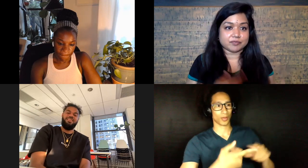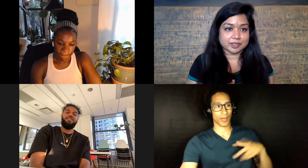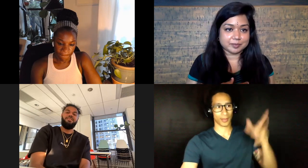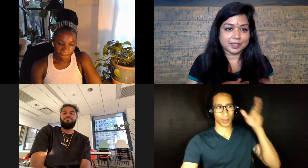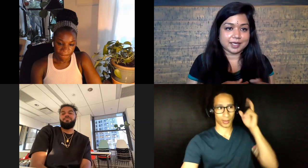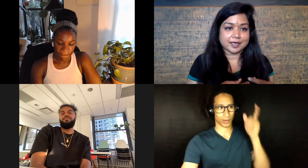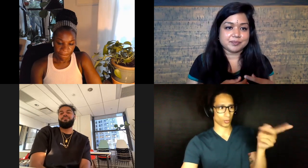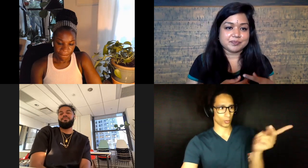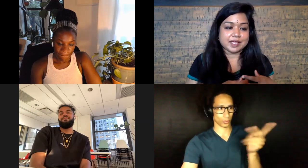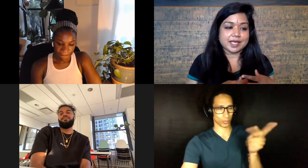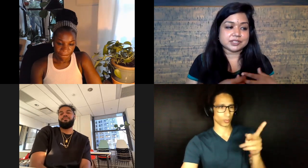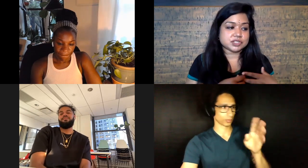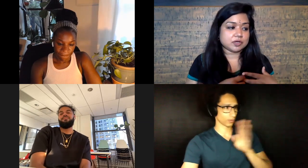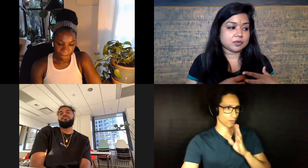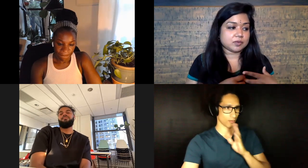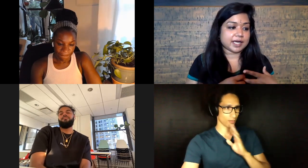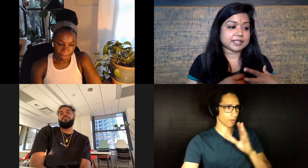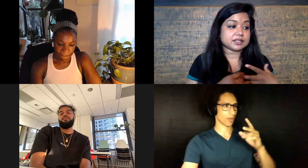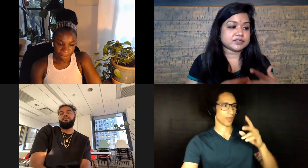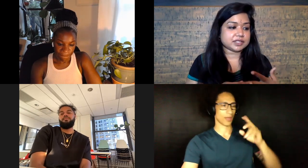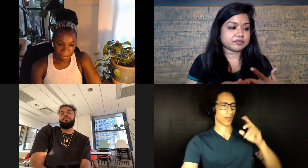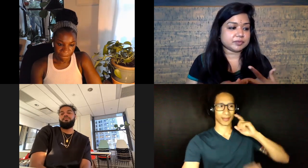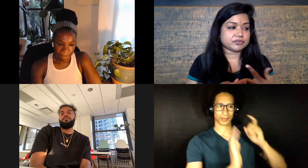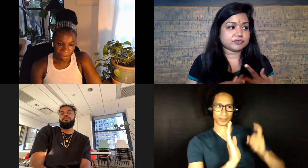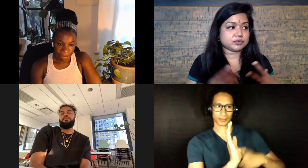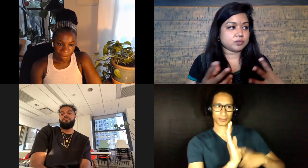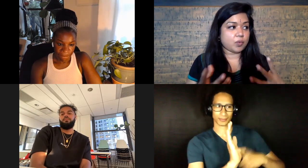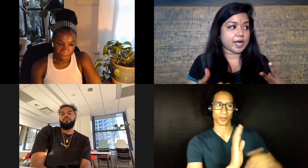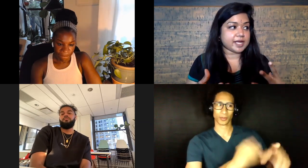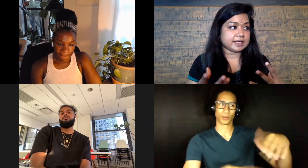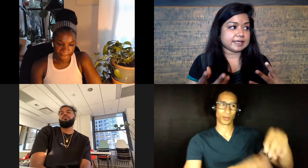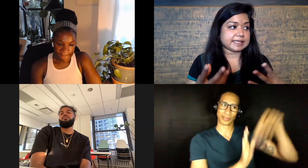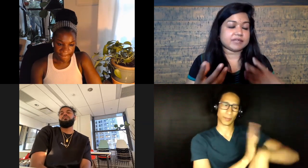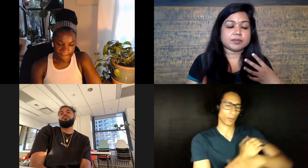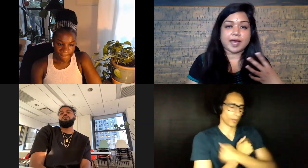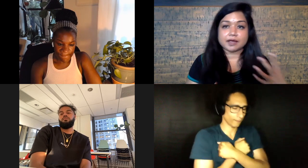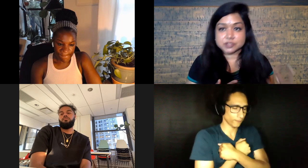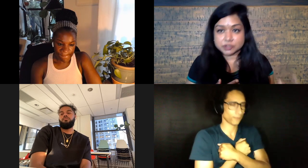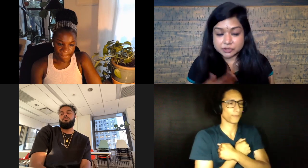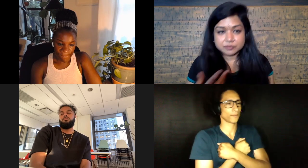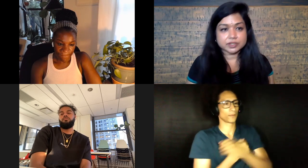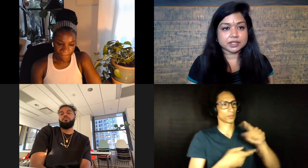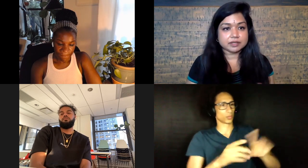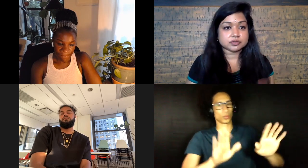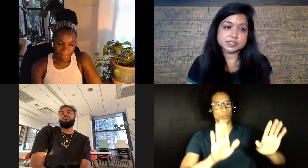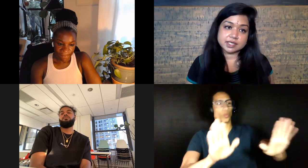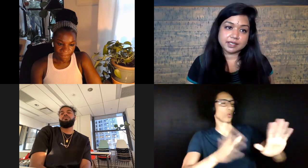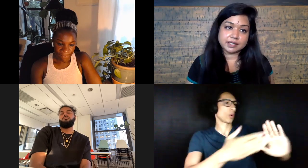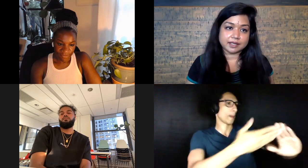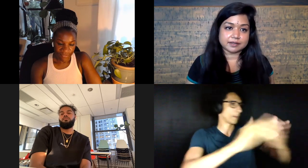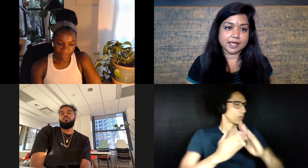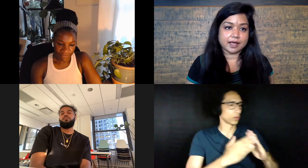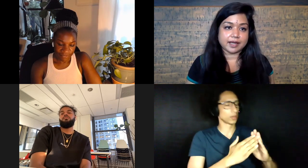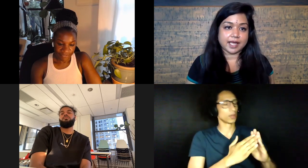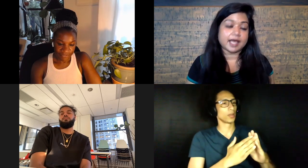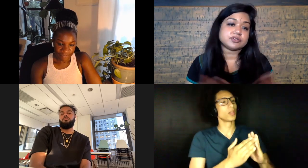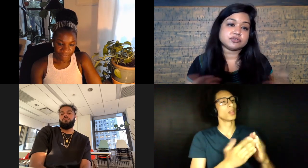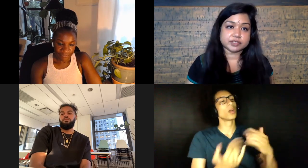Bobby McFerrin. I'm listening to Biddy McLean. I'm listening to, Rob VB, and I'm gonna enjoy myself as I do it.